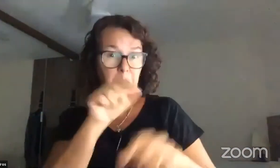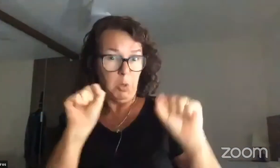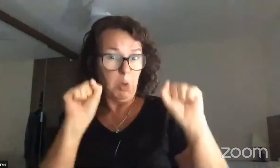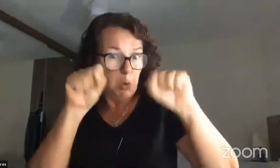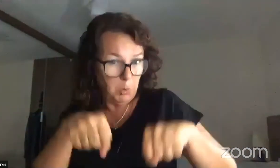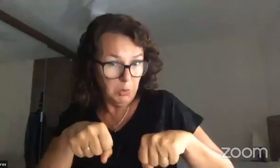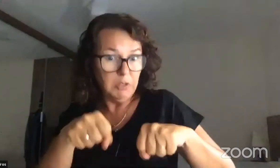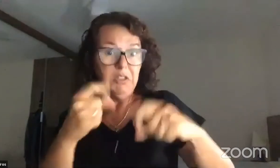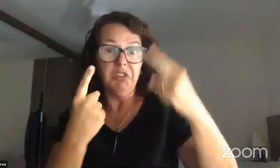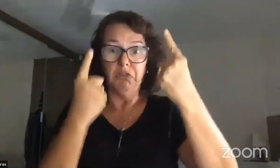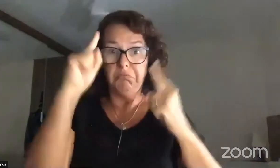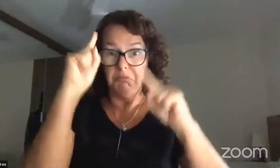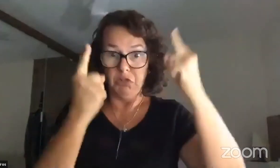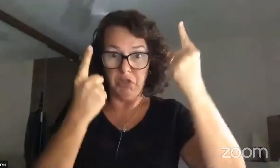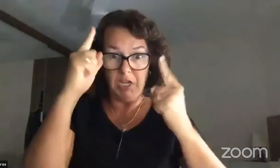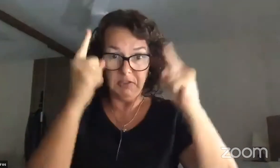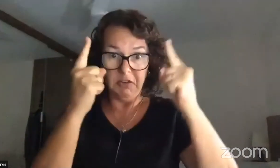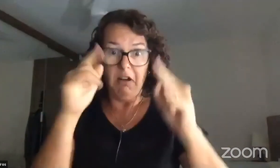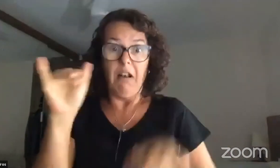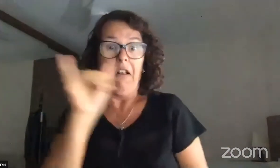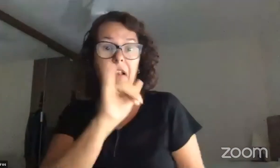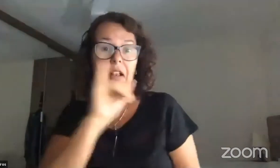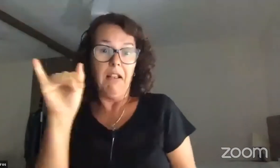If pointing occurs with sign,